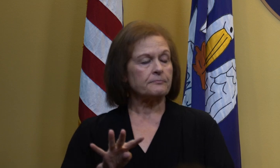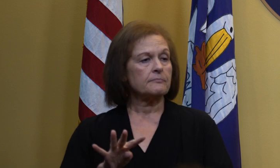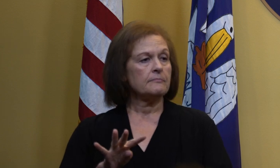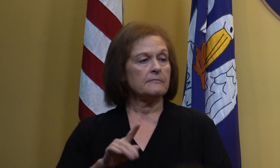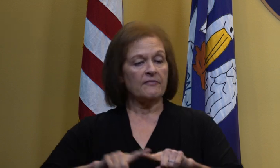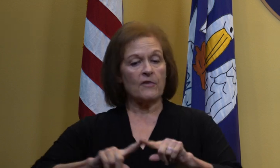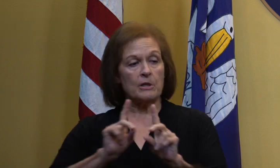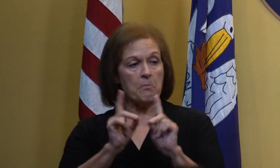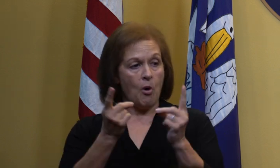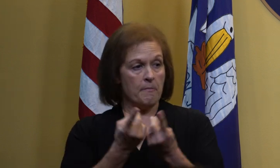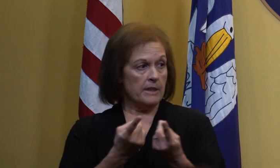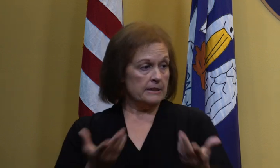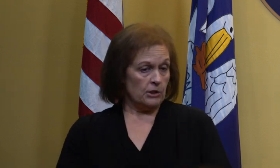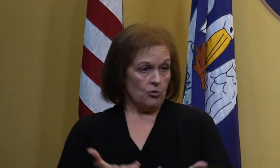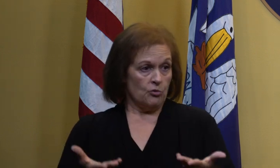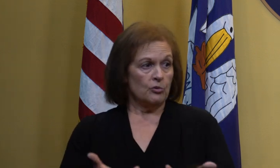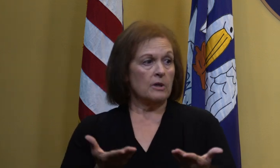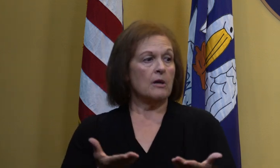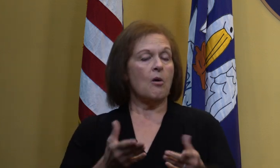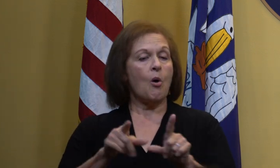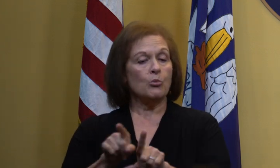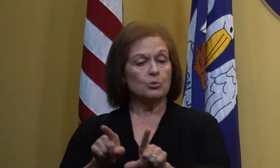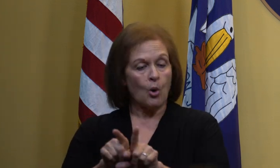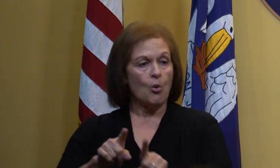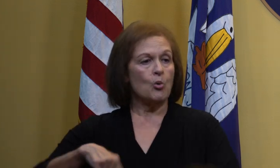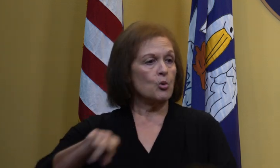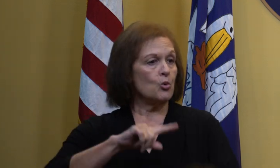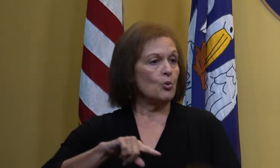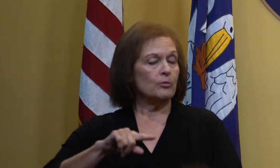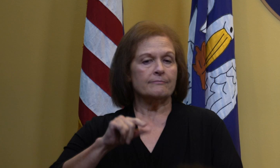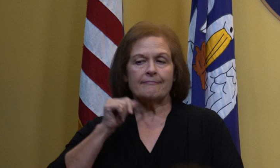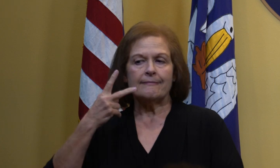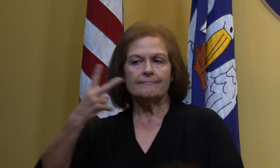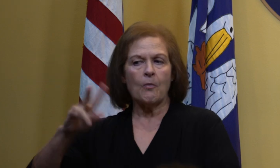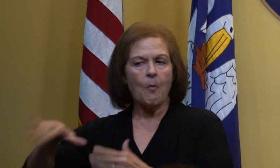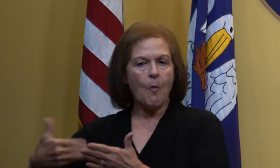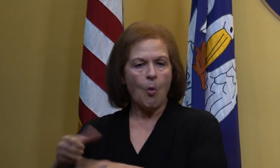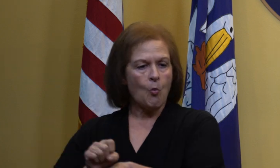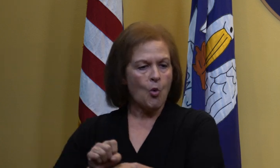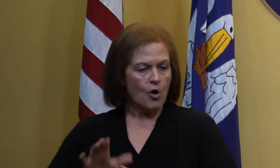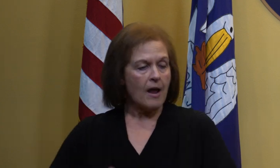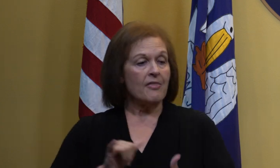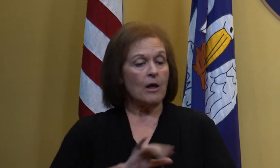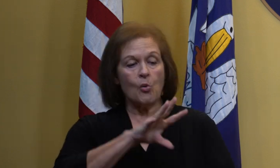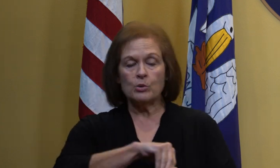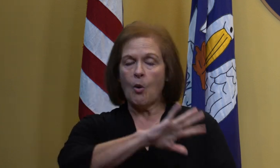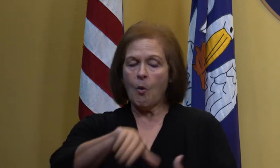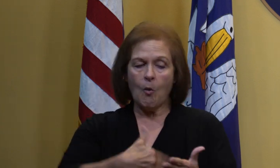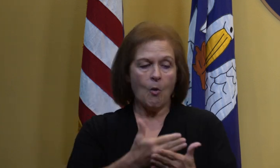Multiple departments are in this room, but also those that you cannot see. But it really includes all